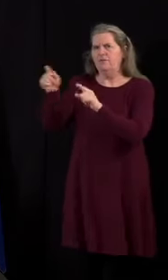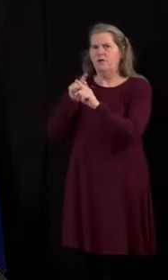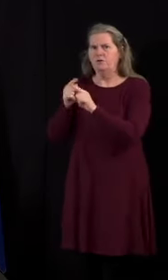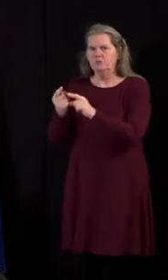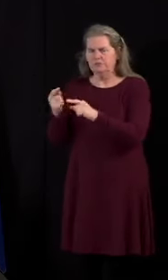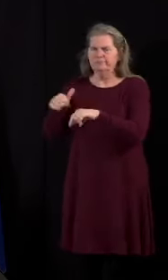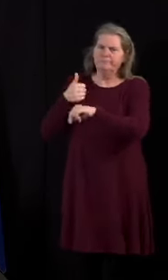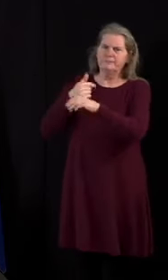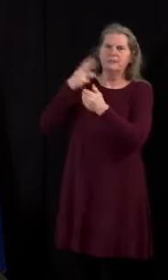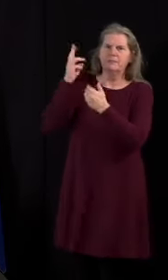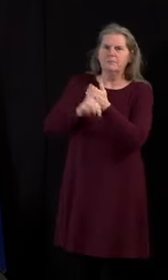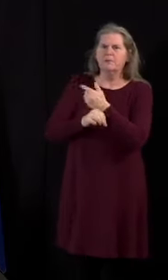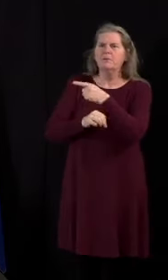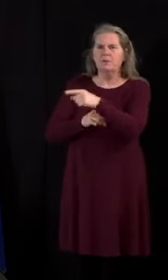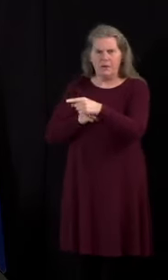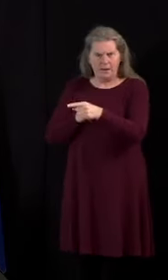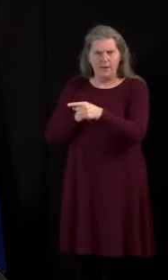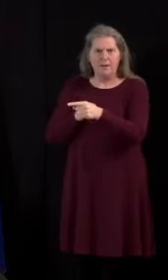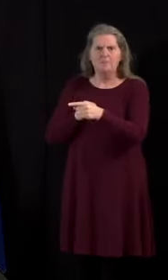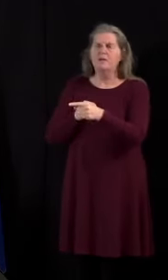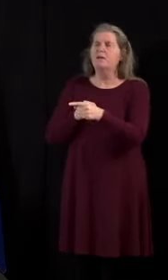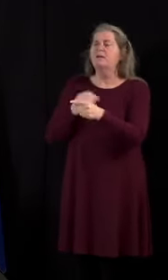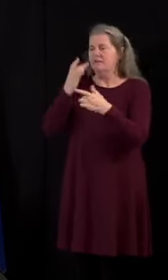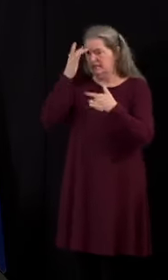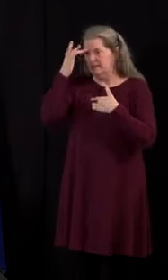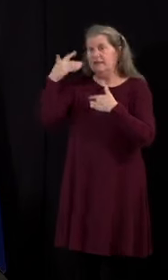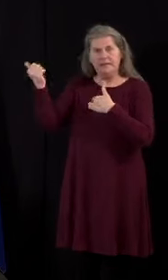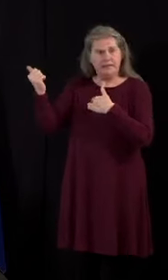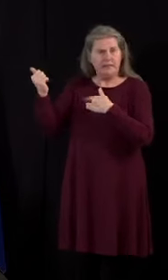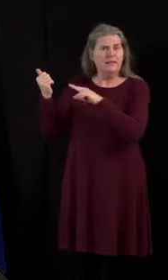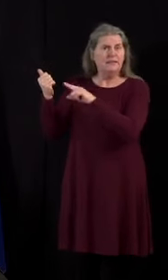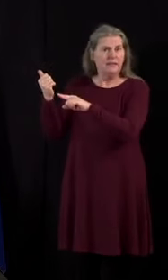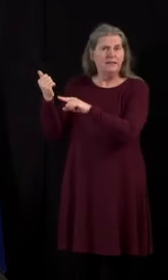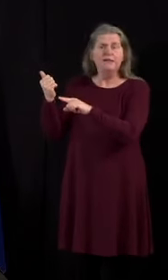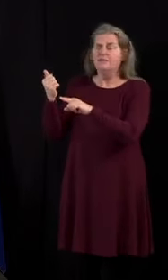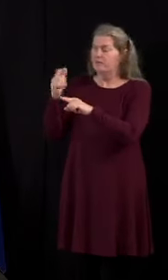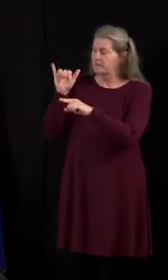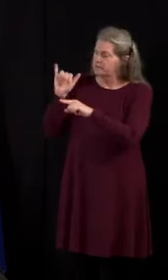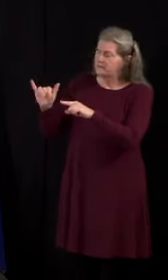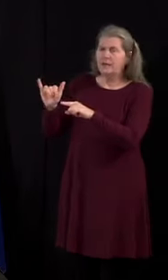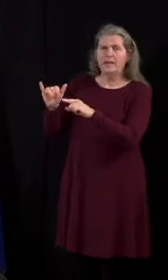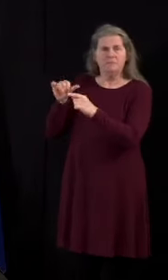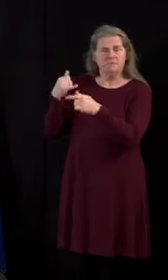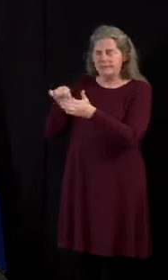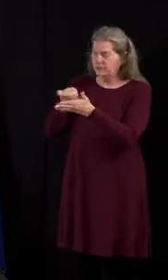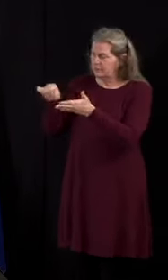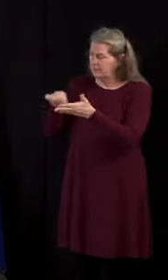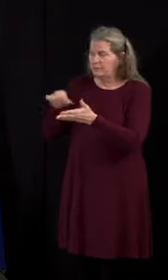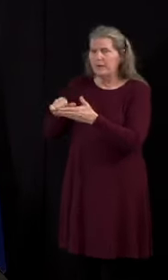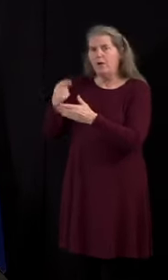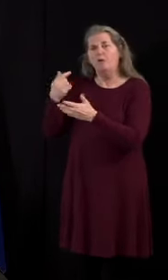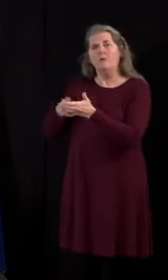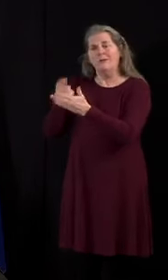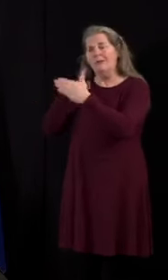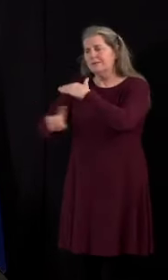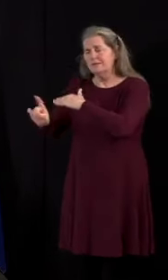allow Yukon workers without sick leave to stay at home if they are sick or required to self-isolate.